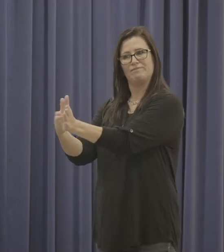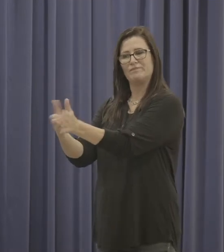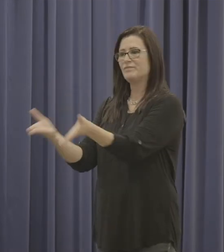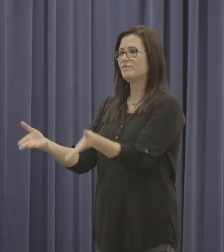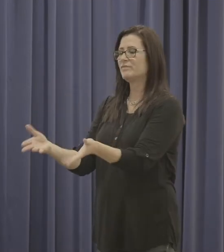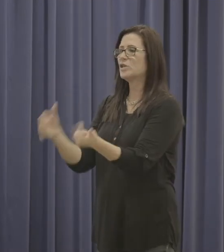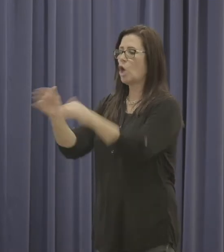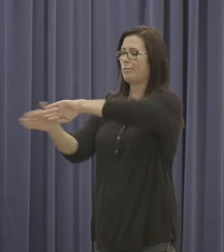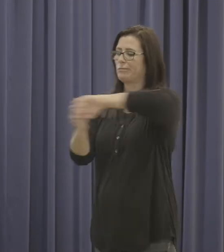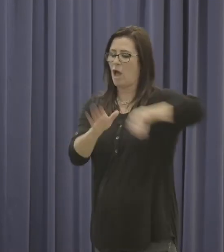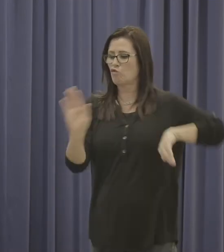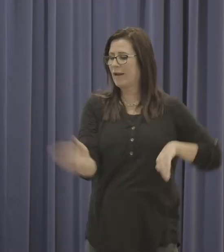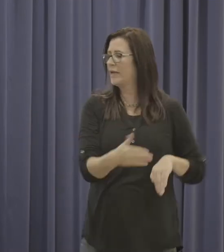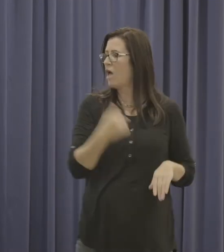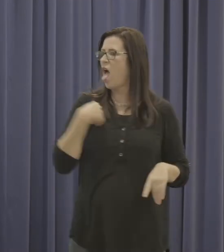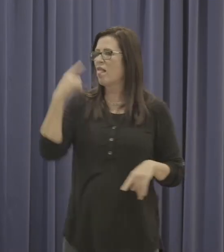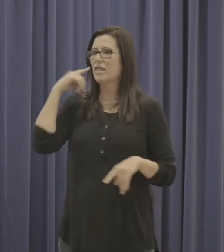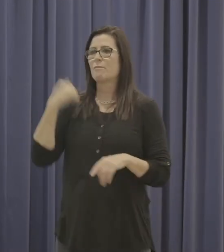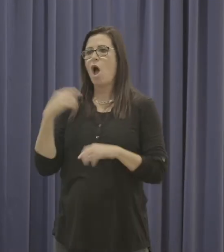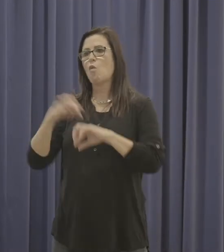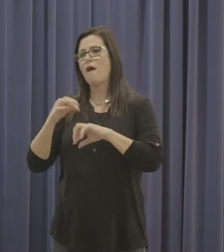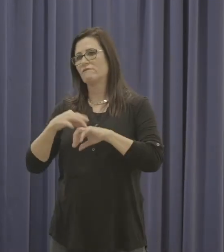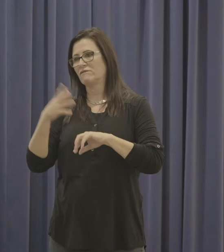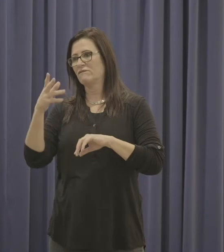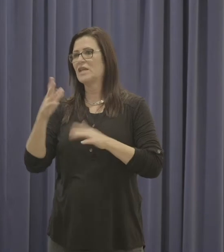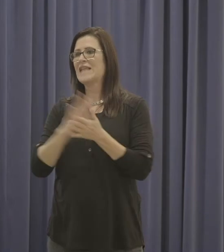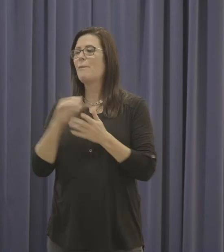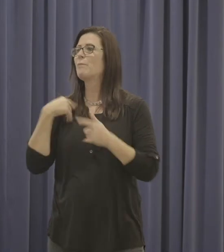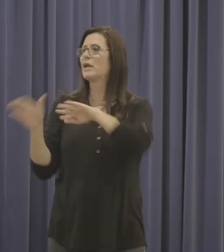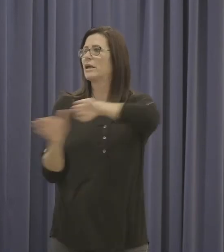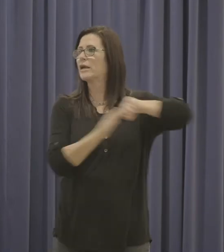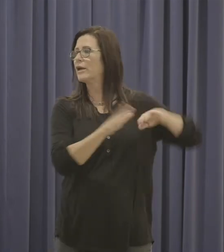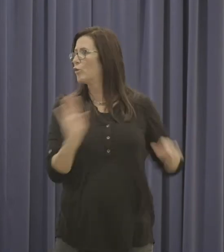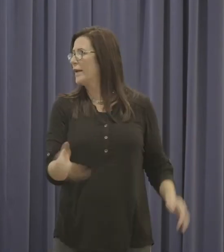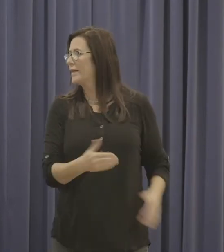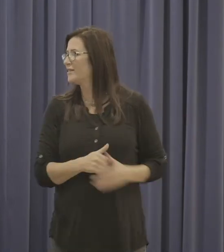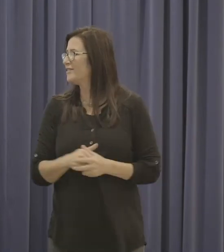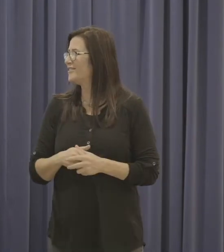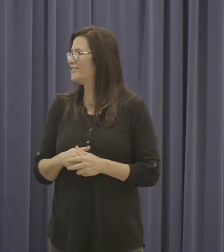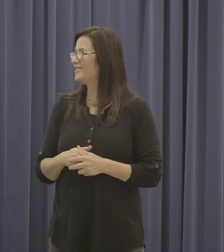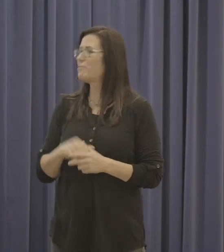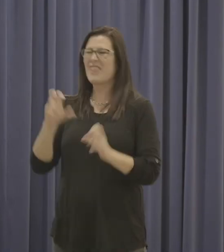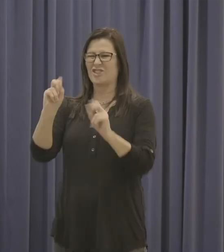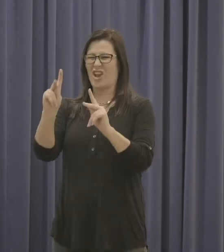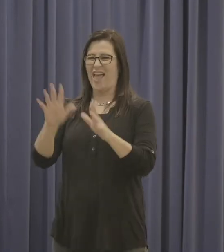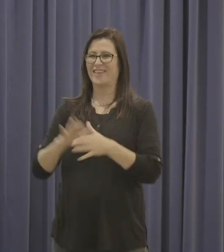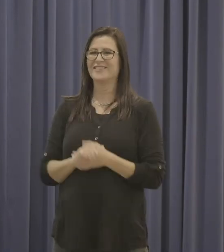So enough about cricket. I think my wife is happy to hear that, but that's